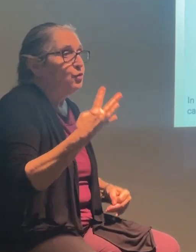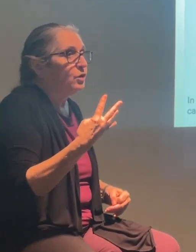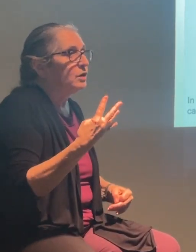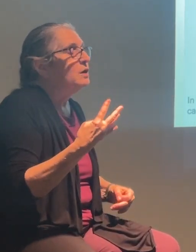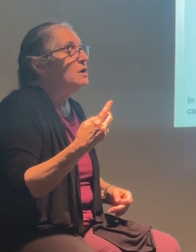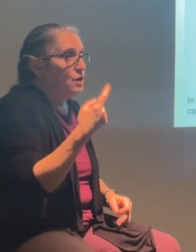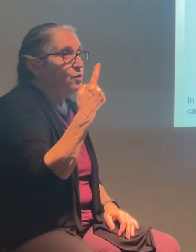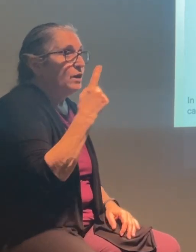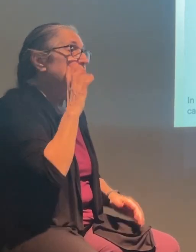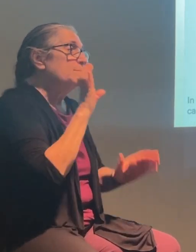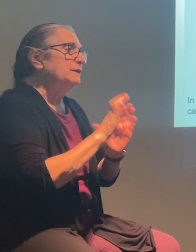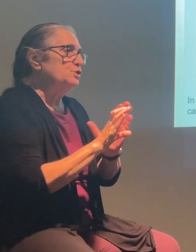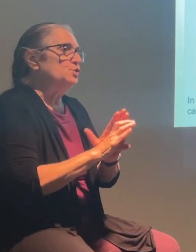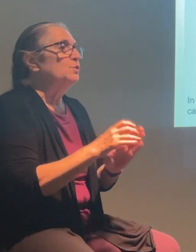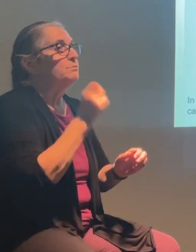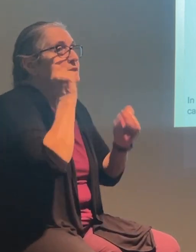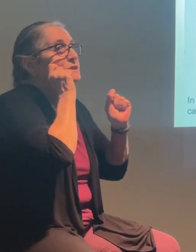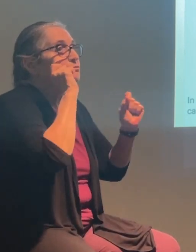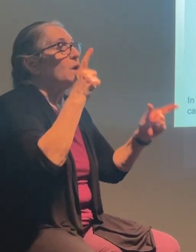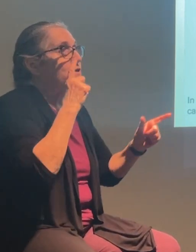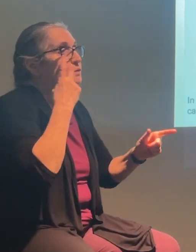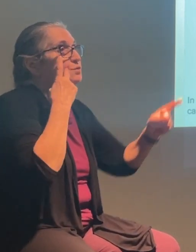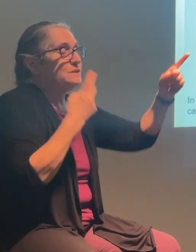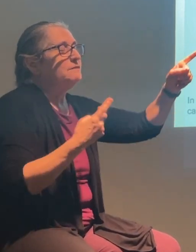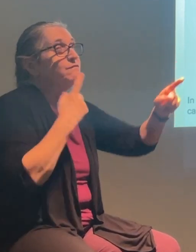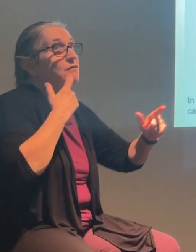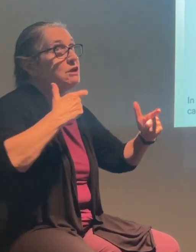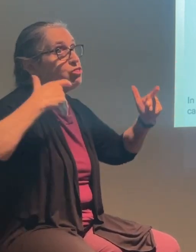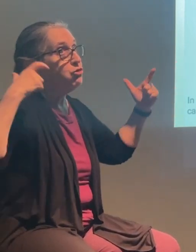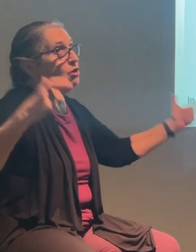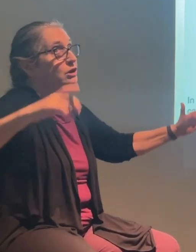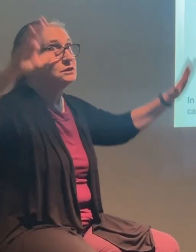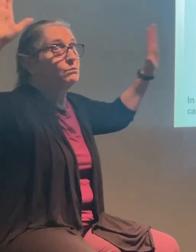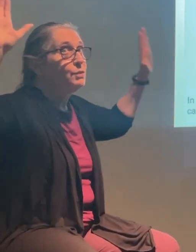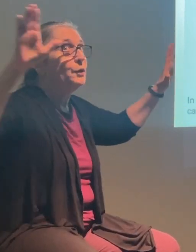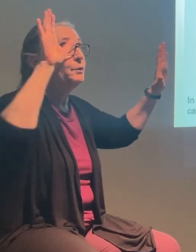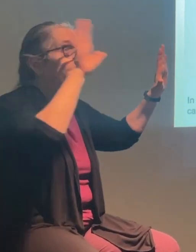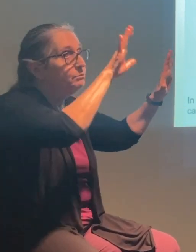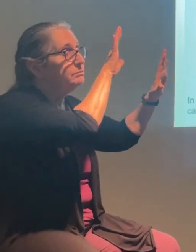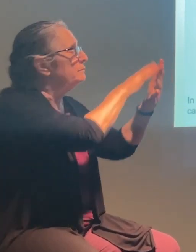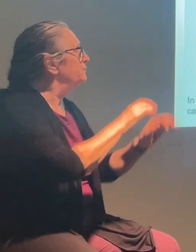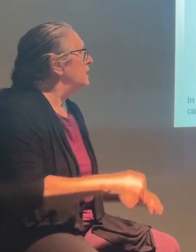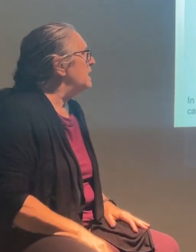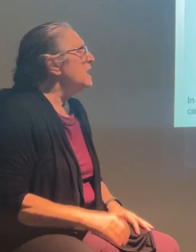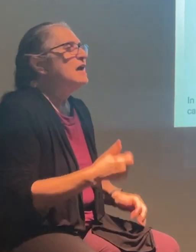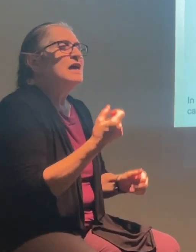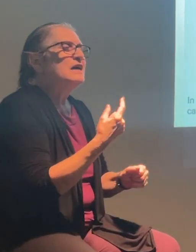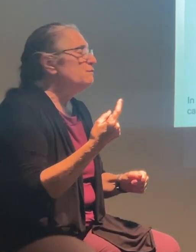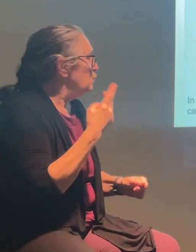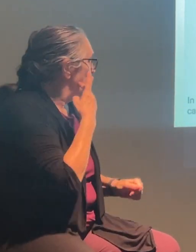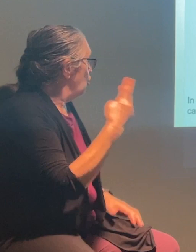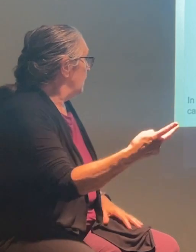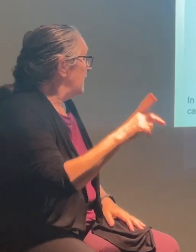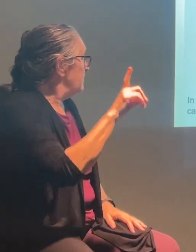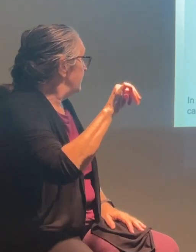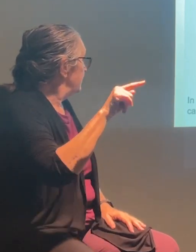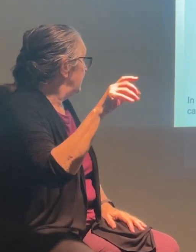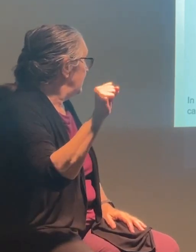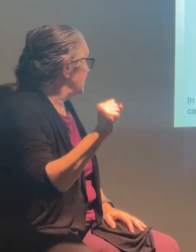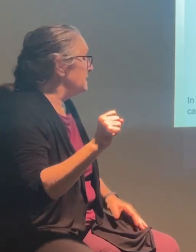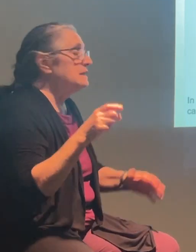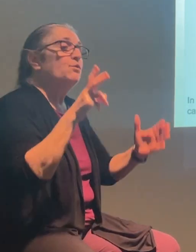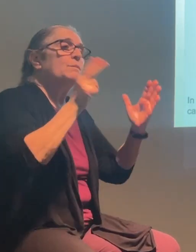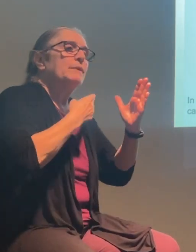very surprised at the scale. It's very large and beautiful. So anyone who looks at this, and you look at the dates, they were painted